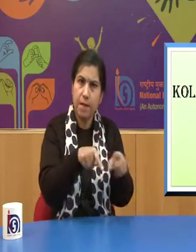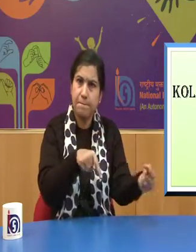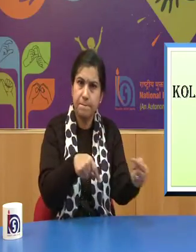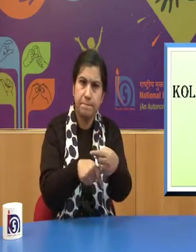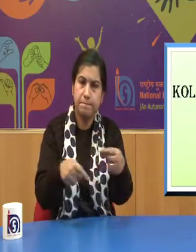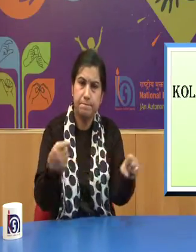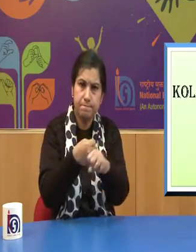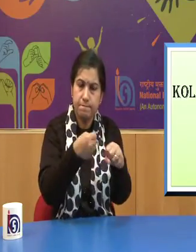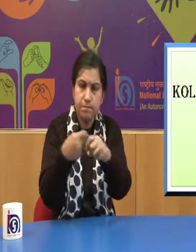against them,